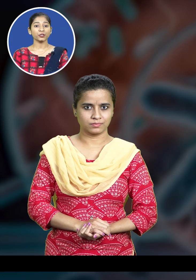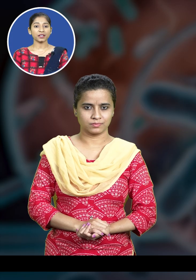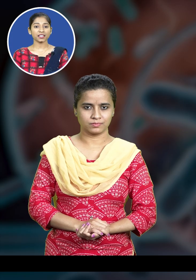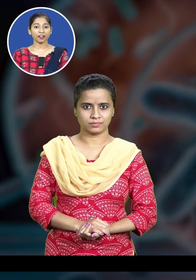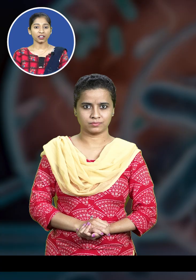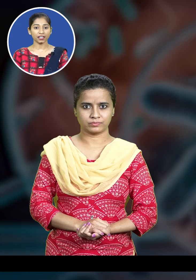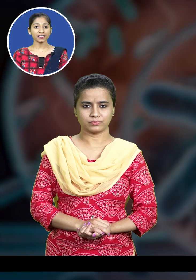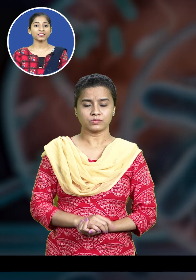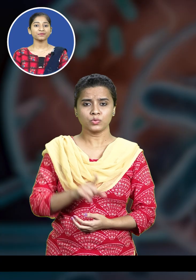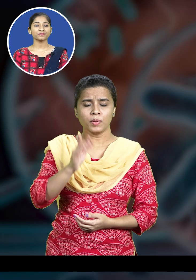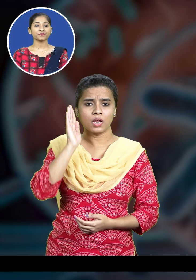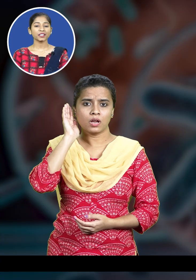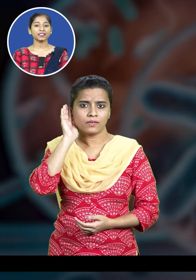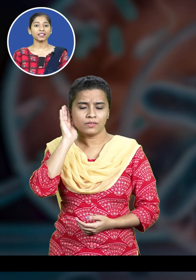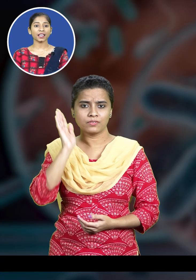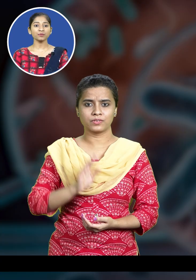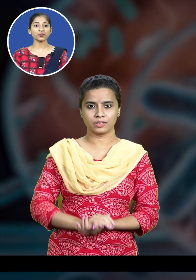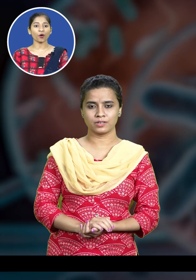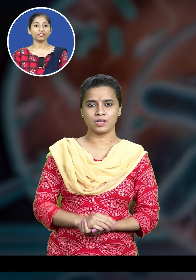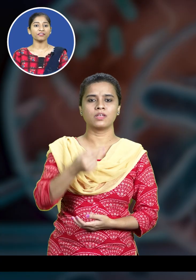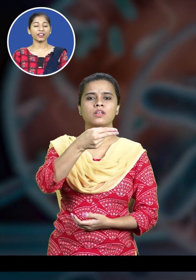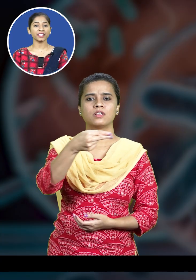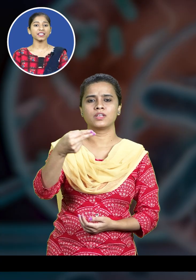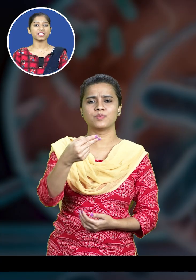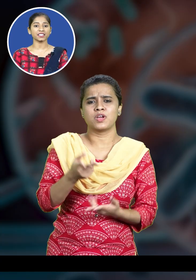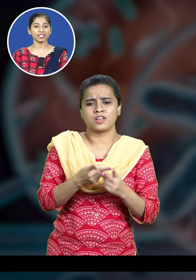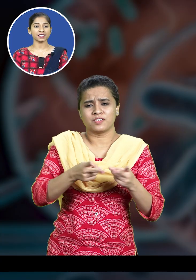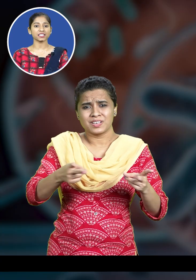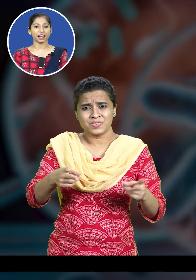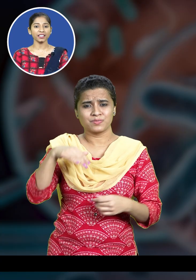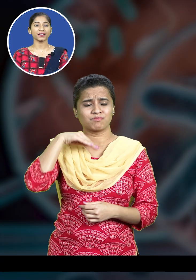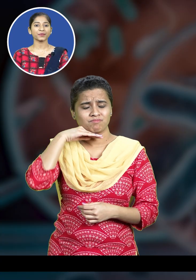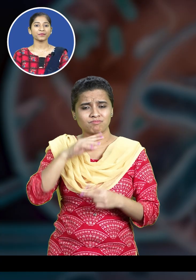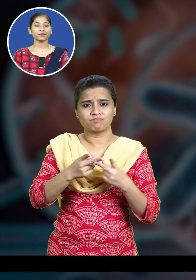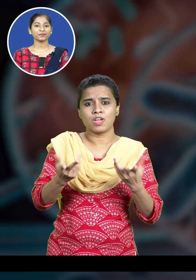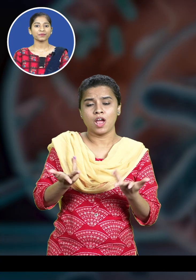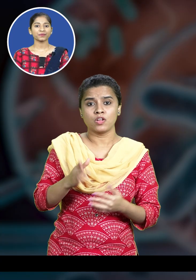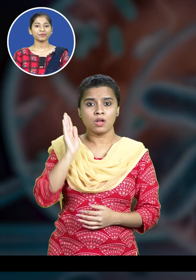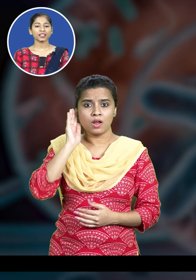You must have heard the names of various diseases like